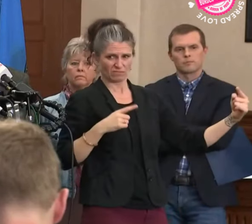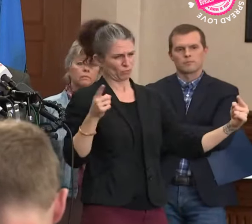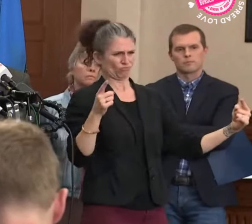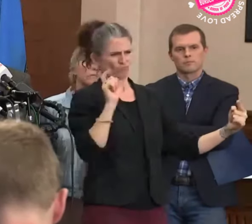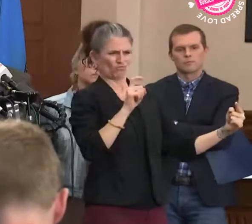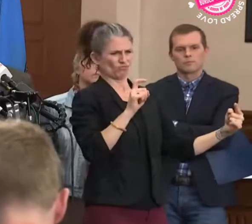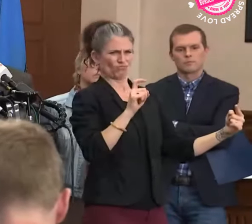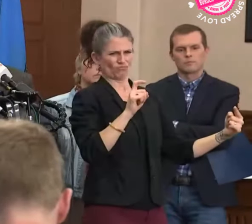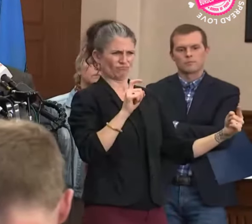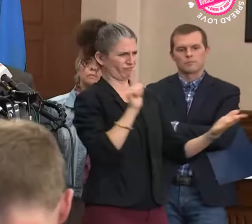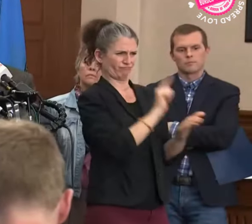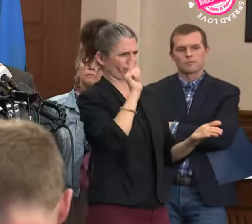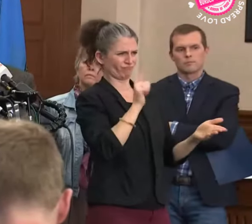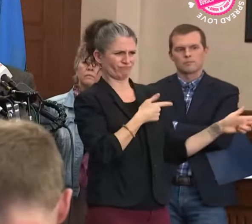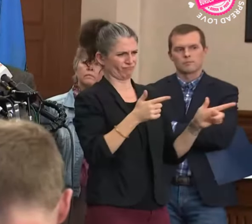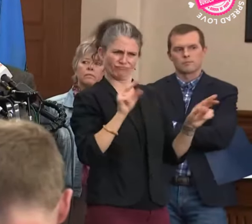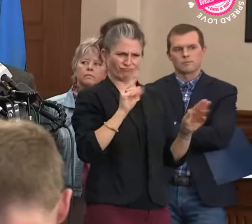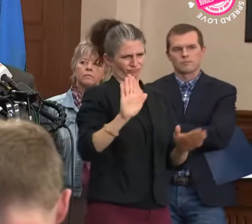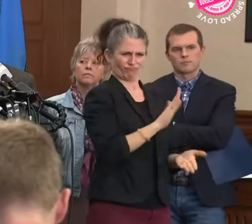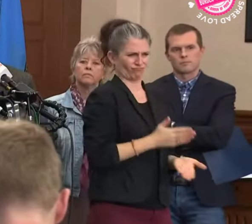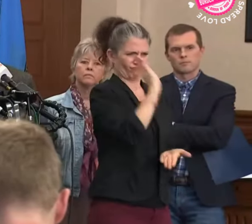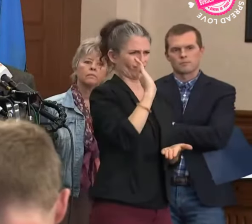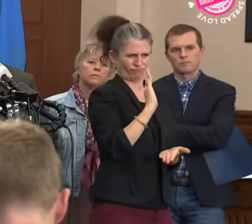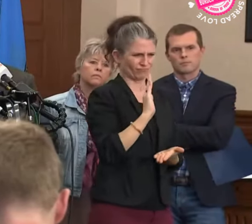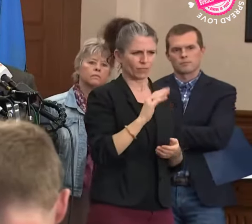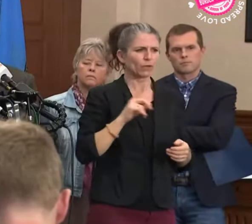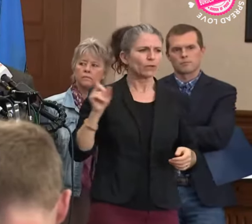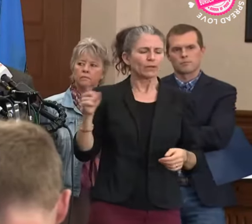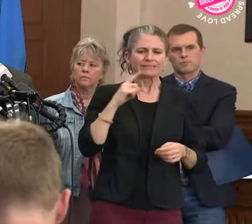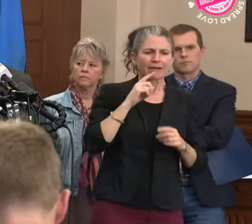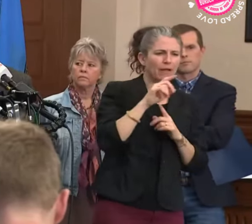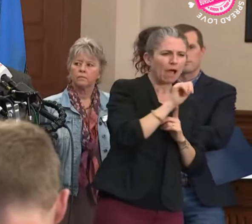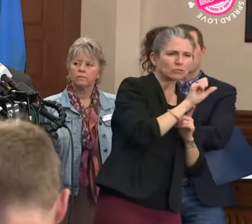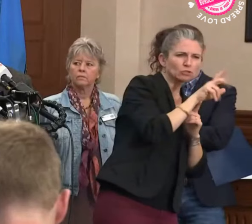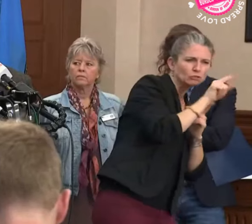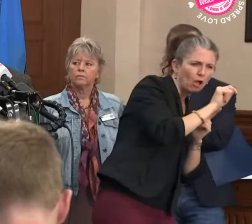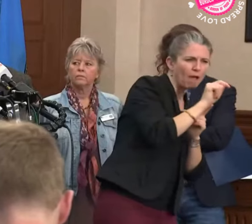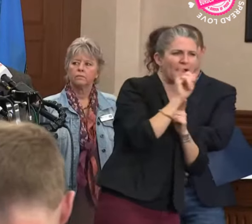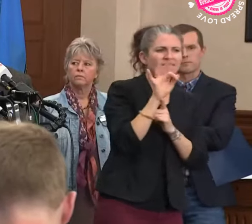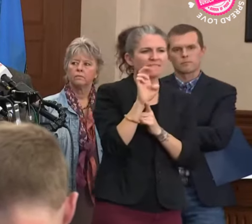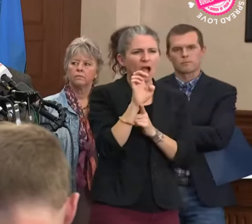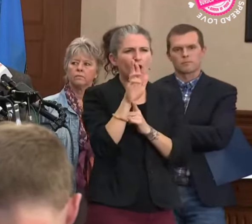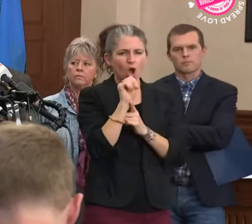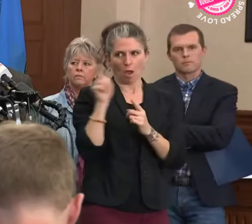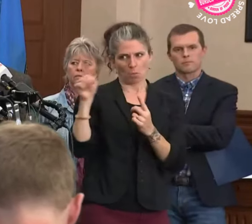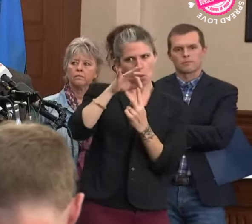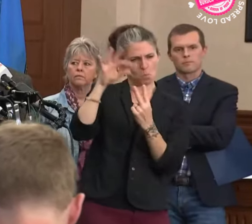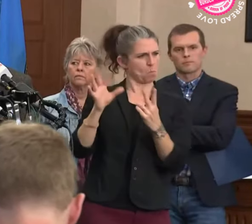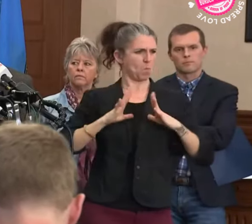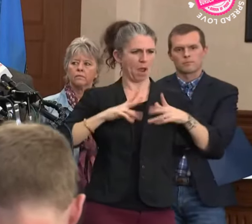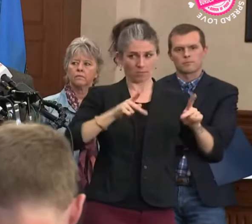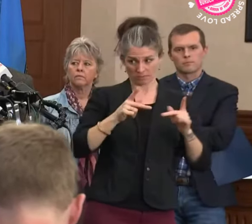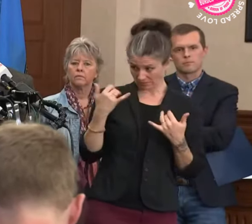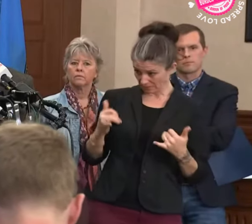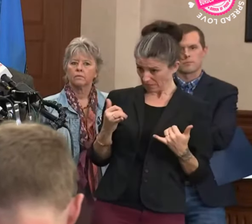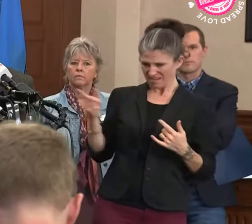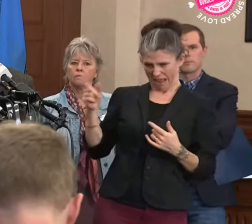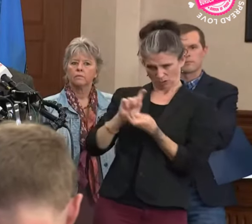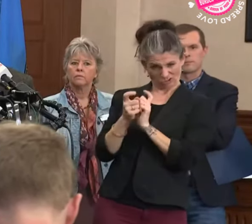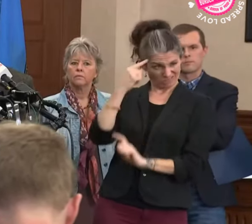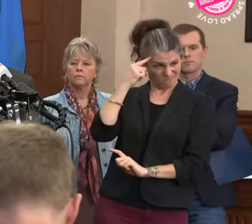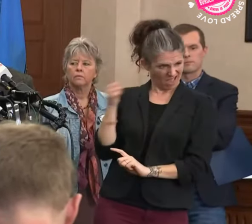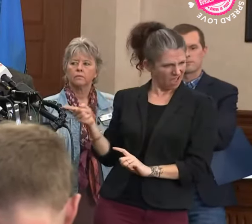expanded stocks and firearms capacity. Are you suggesting that you would do something different now? I don't believe you're correct. For